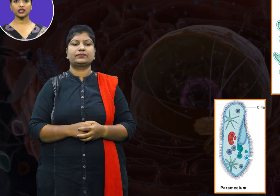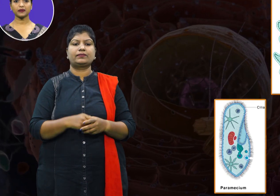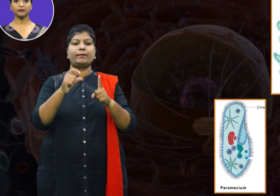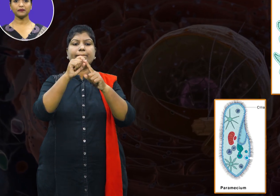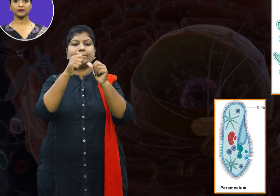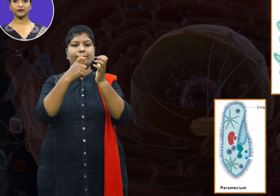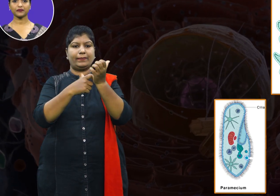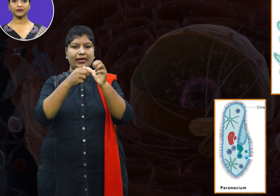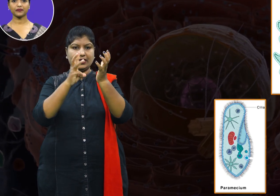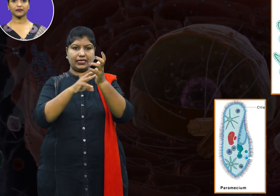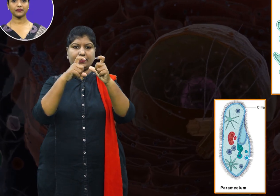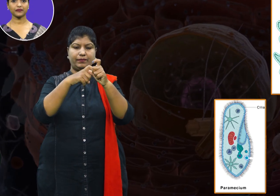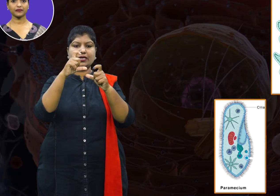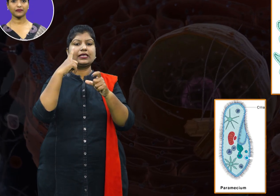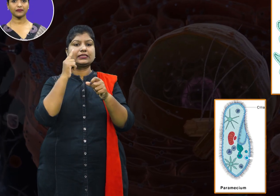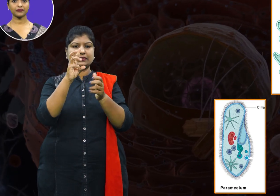paramecium,